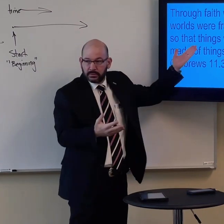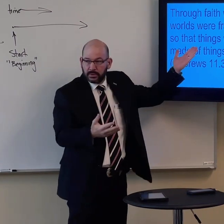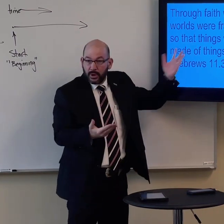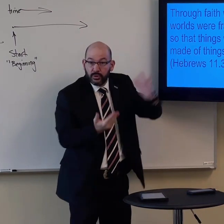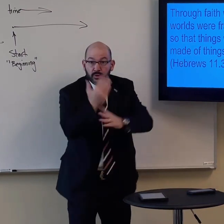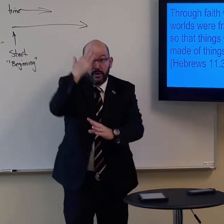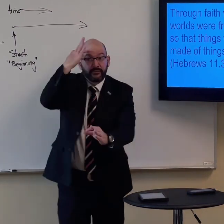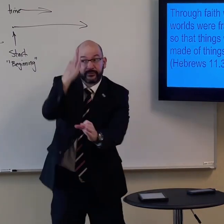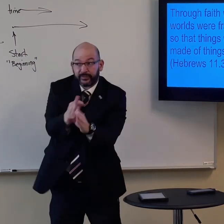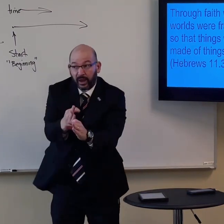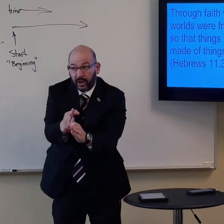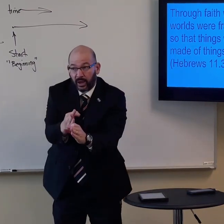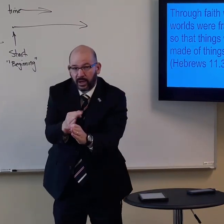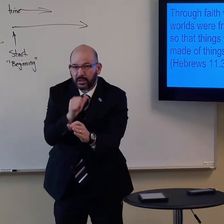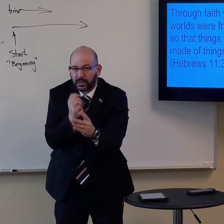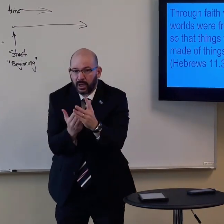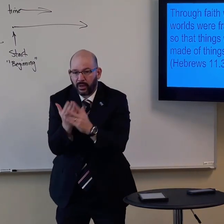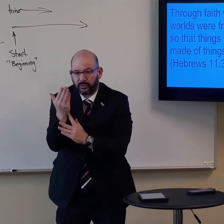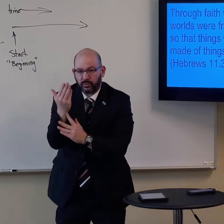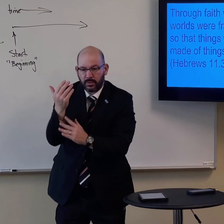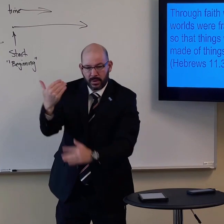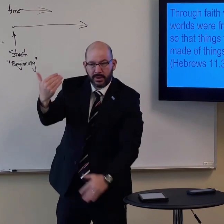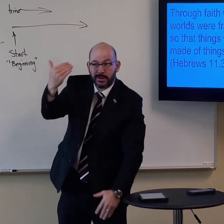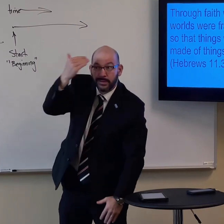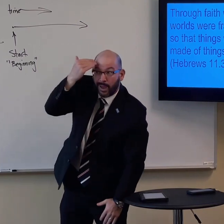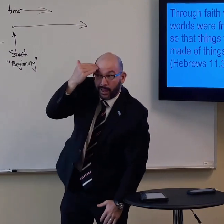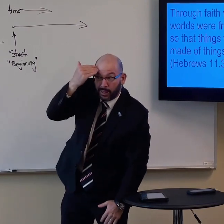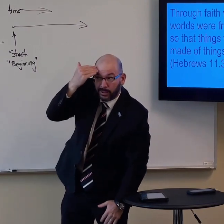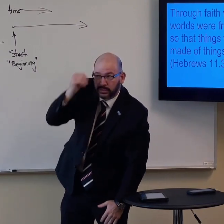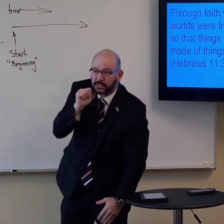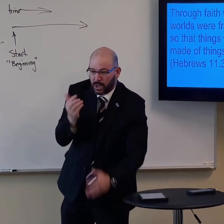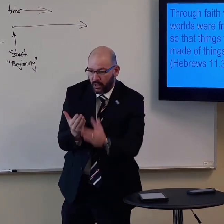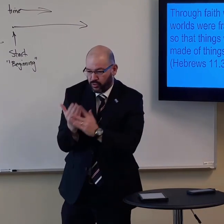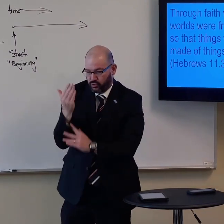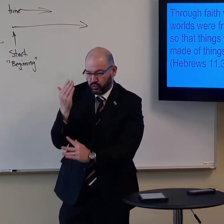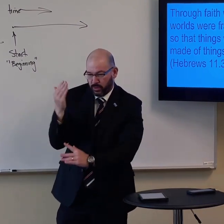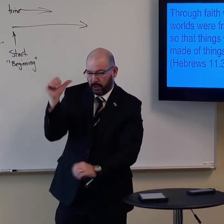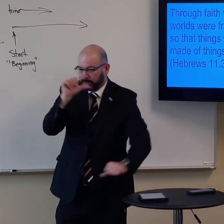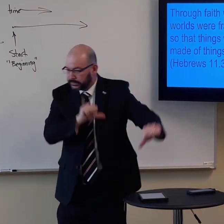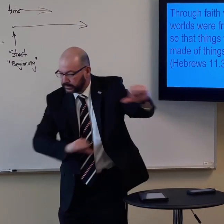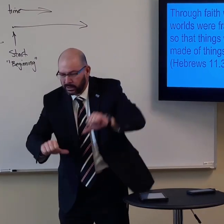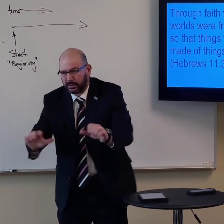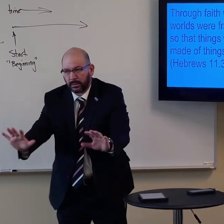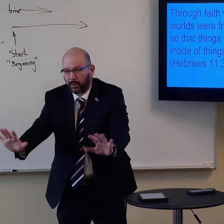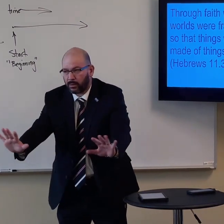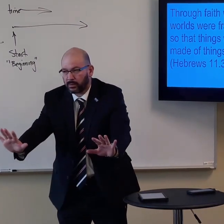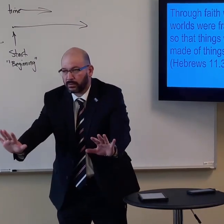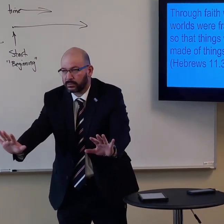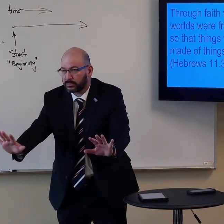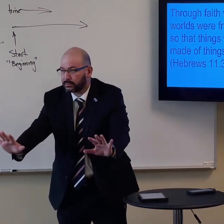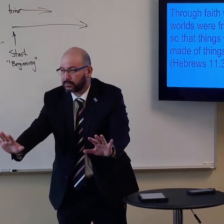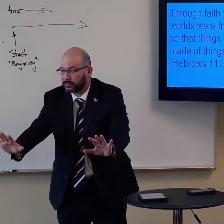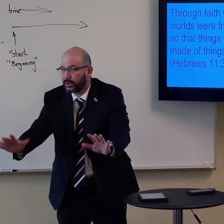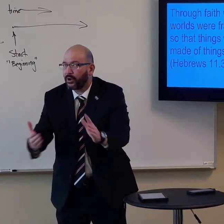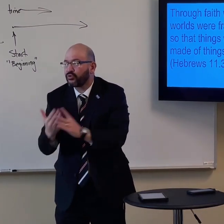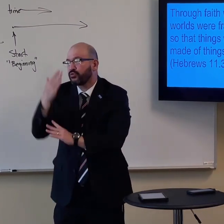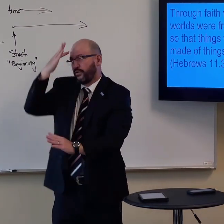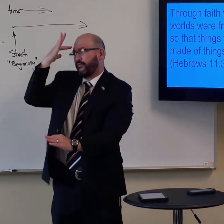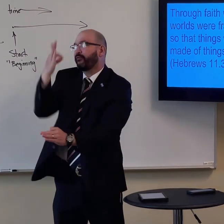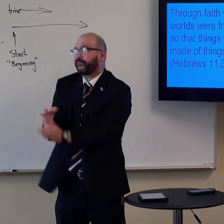word of God. Through faith, we know, not through science, through